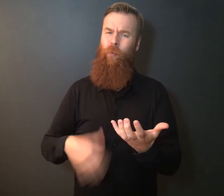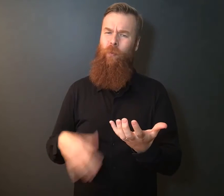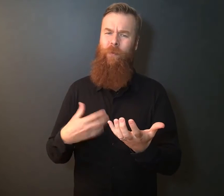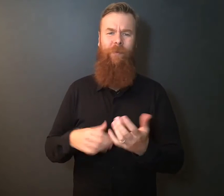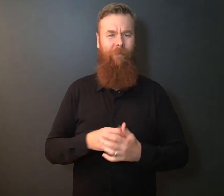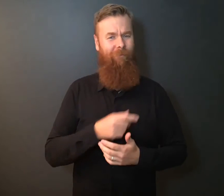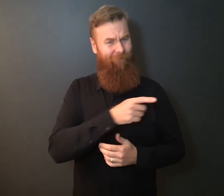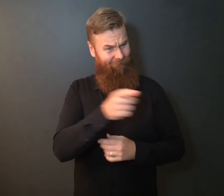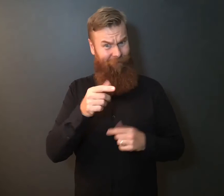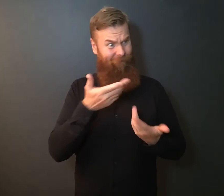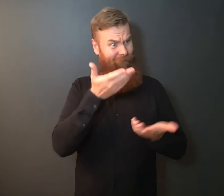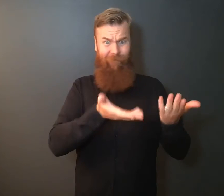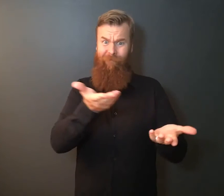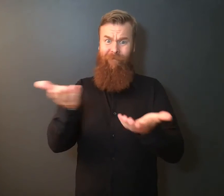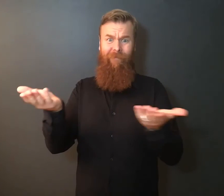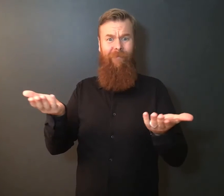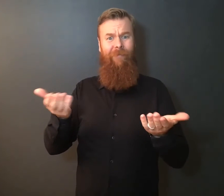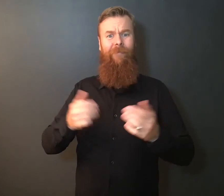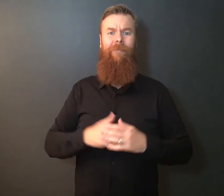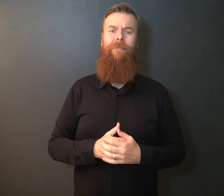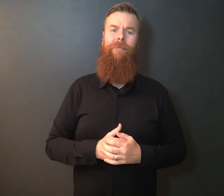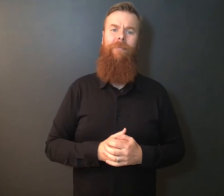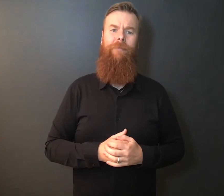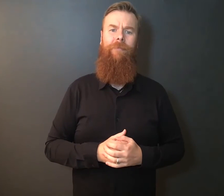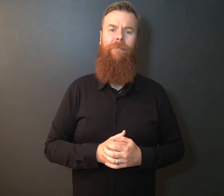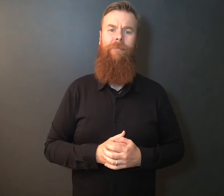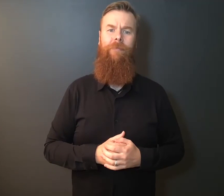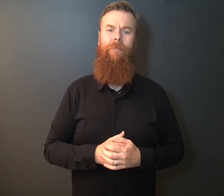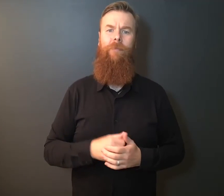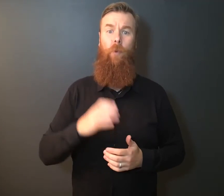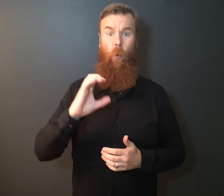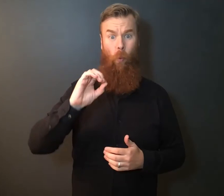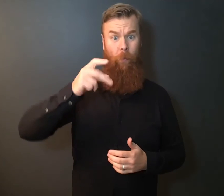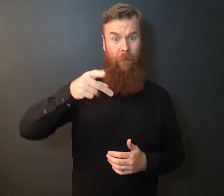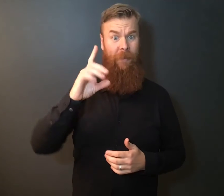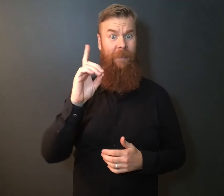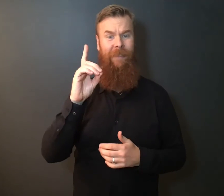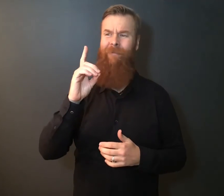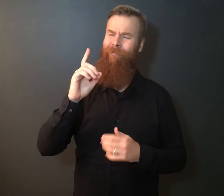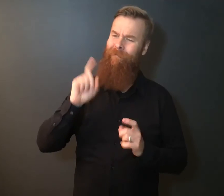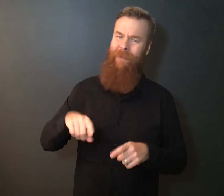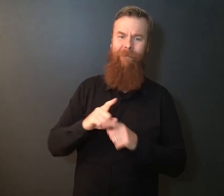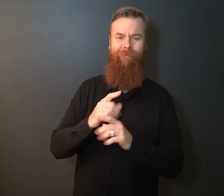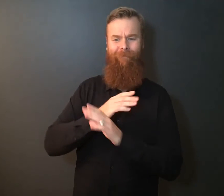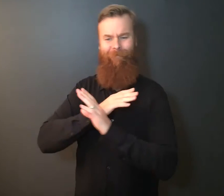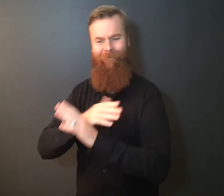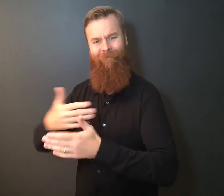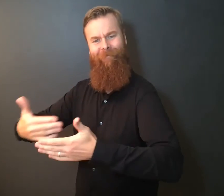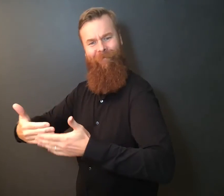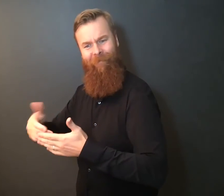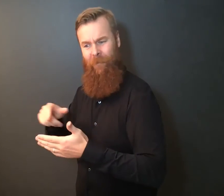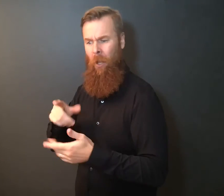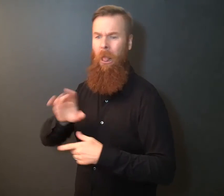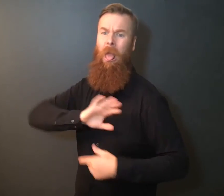happening, creating safe spaces and welcoming spaces, opportunities, committees,